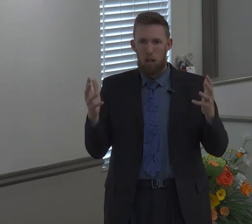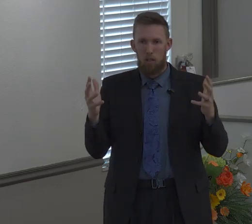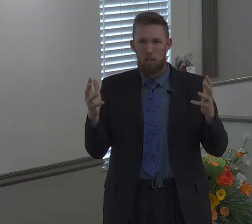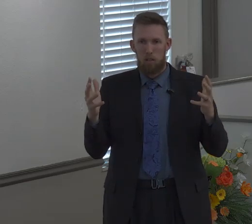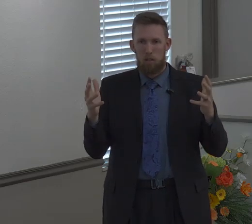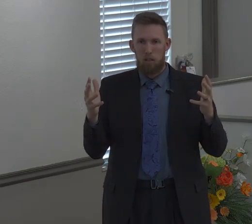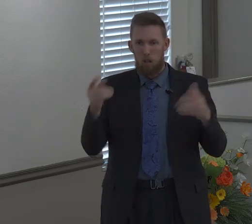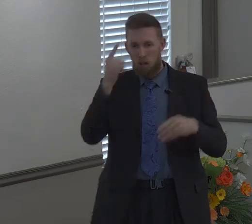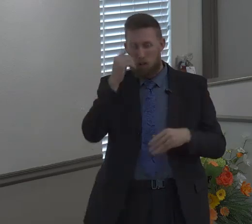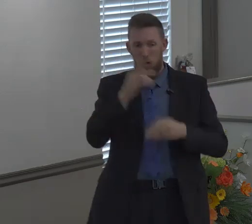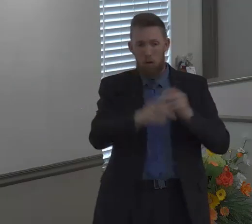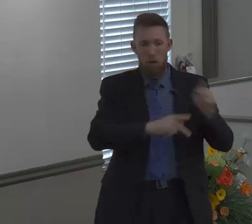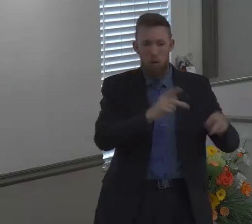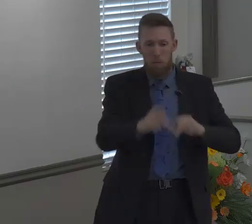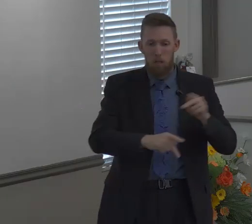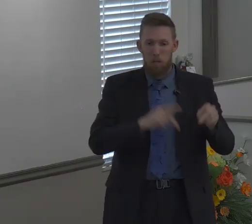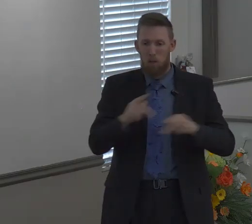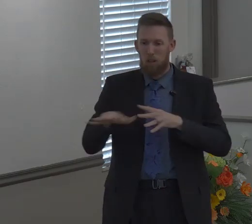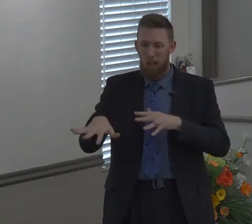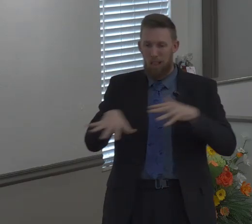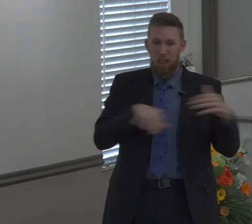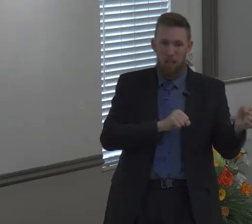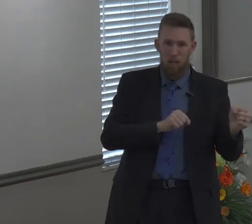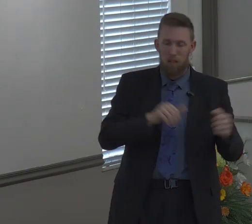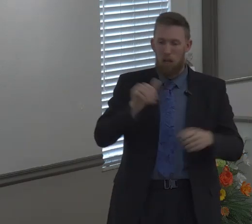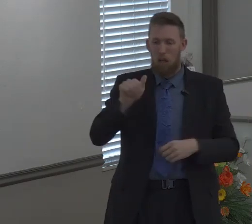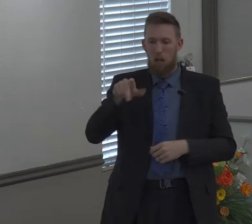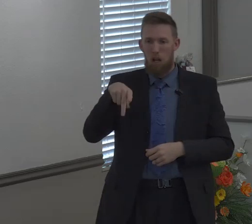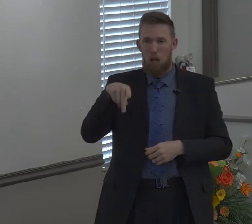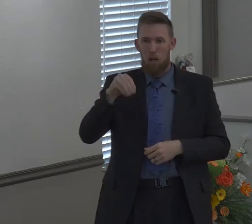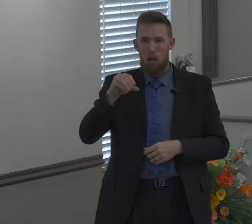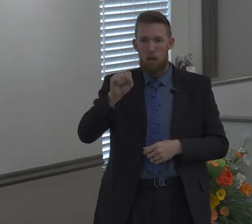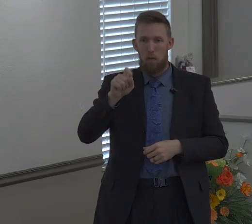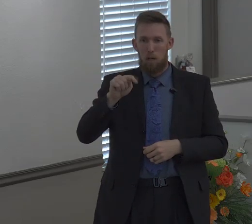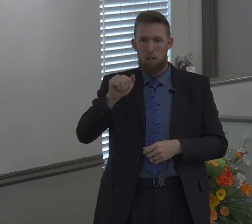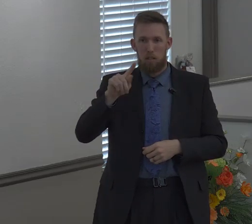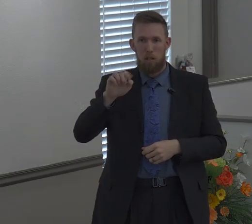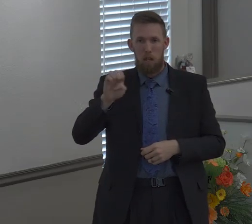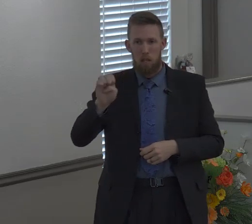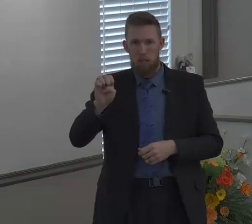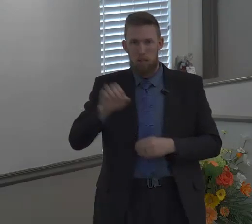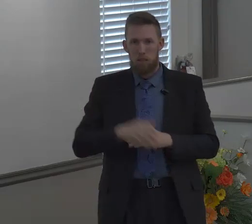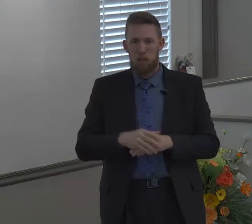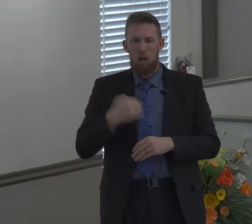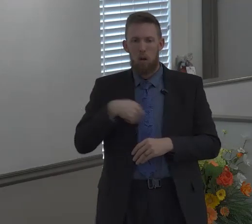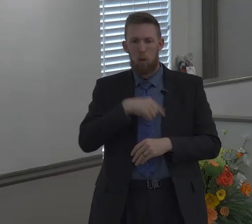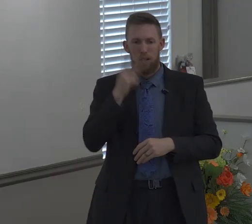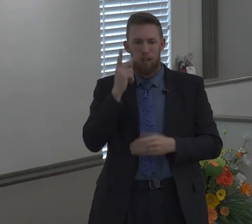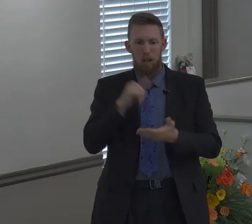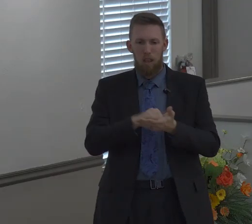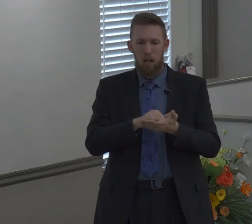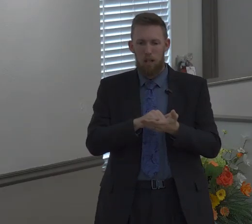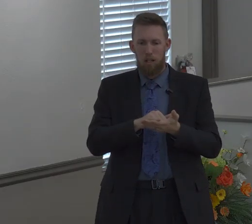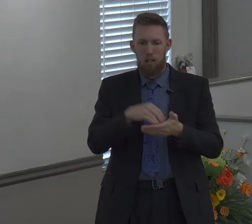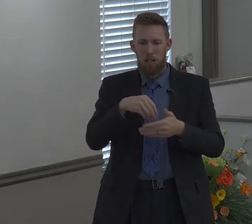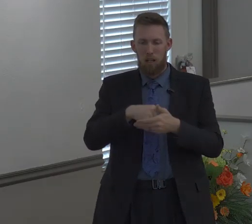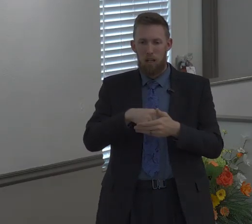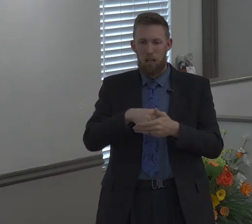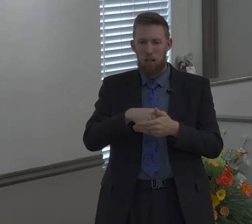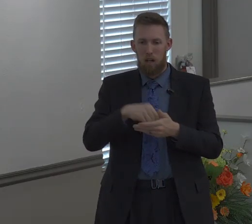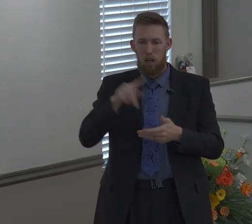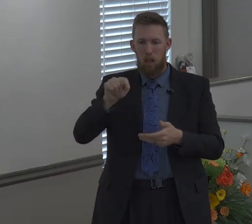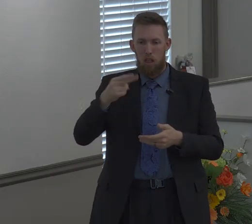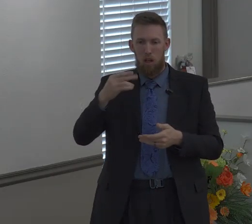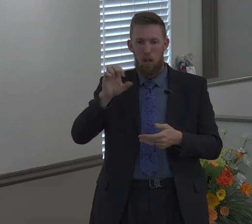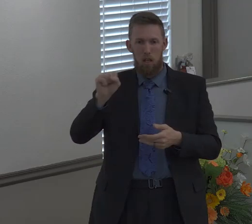for those that depart is apostasy. We know that. We saw it in Thessalonians,